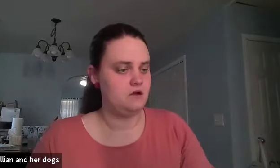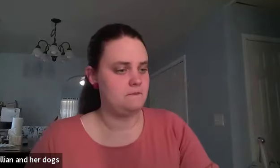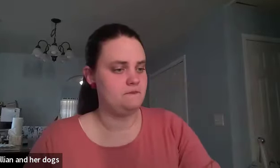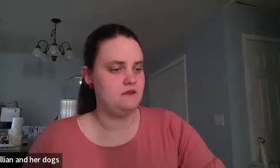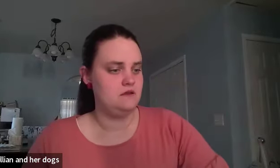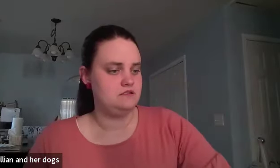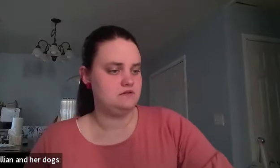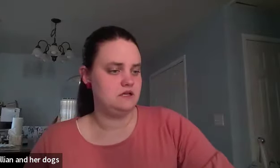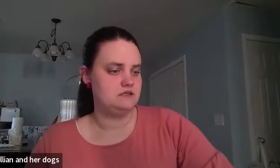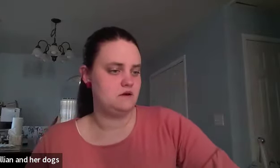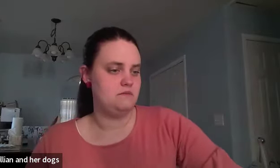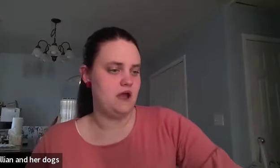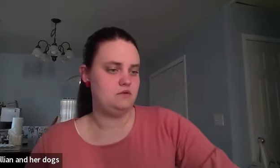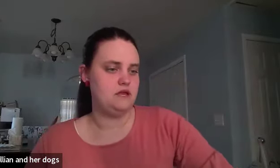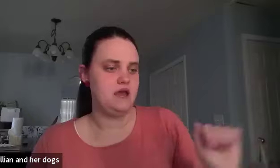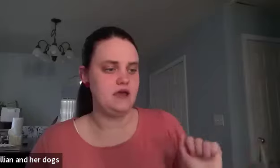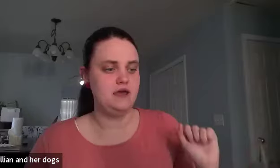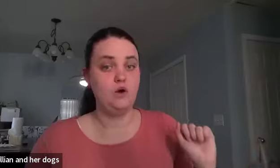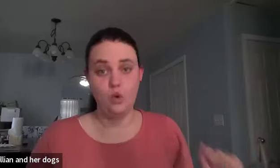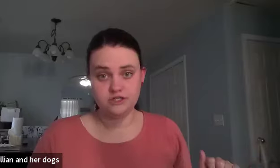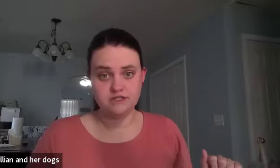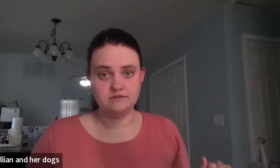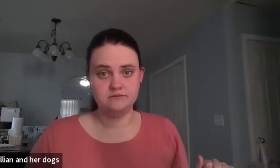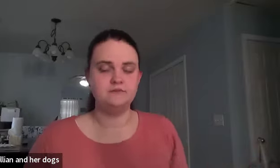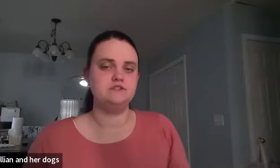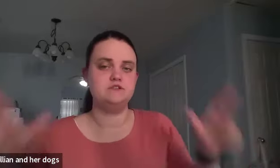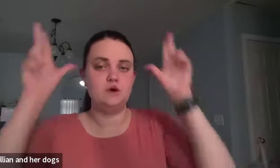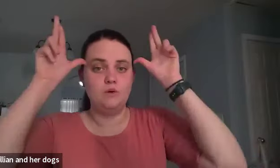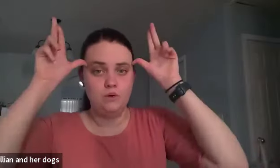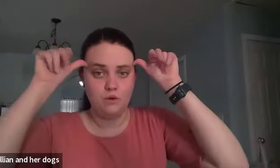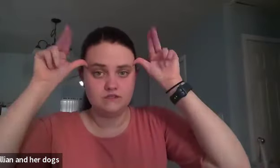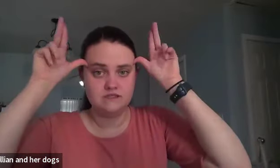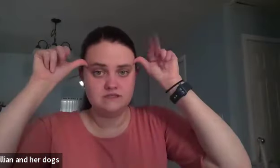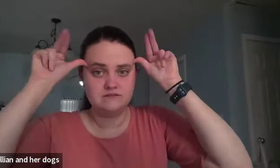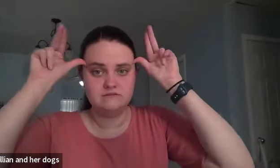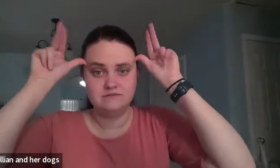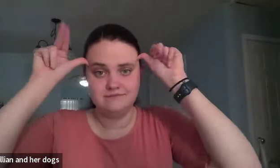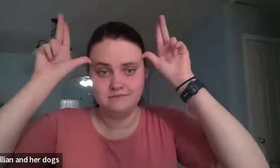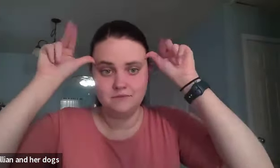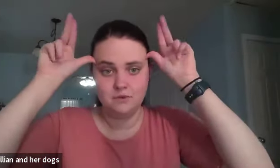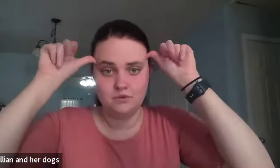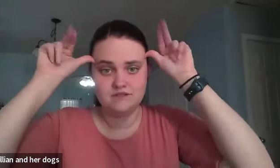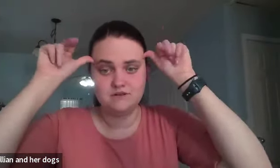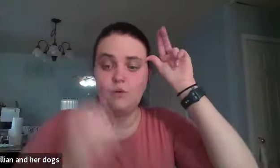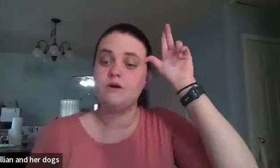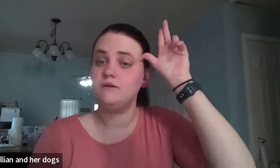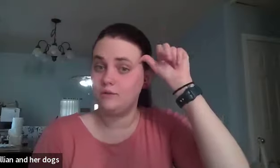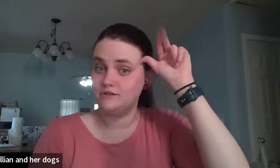Okay. So let's go back. We had horse. So horse, horse, or